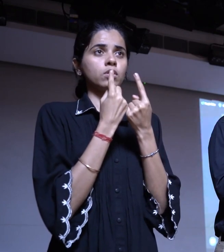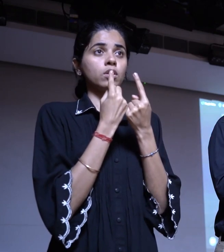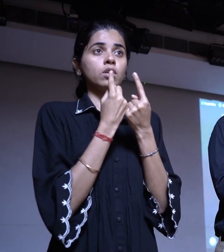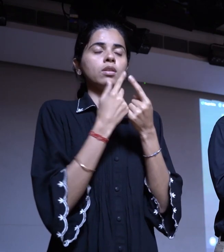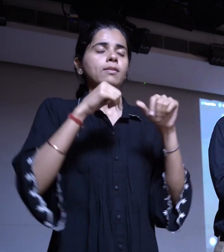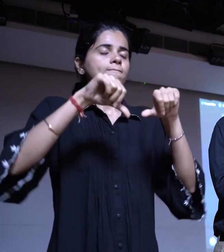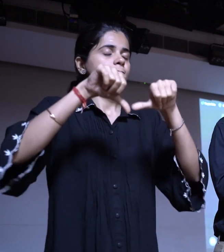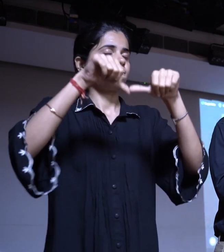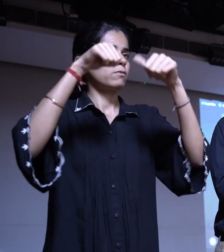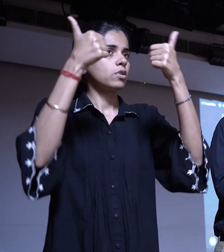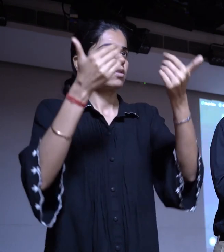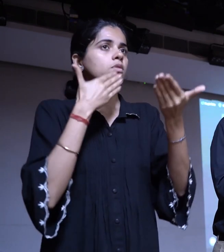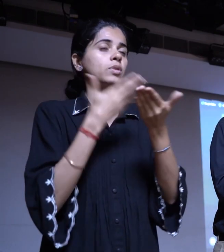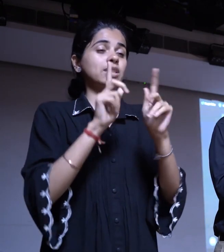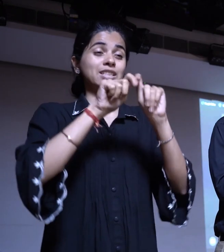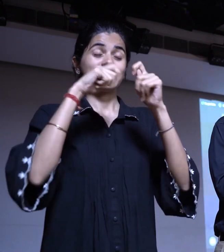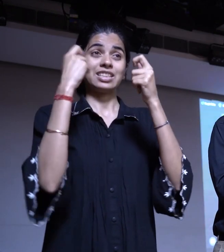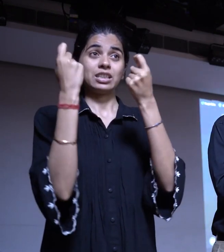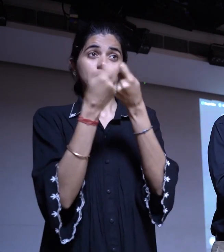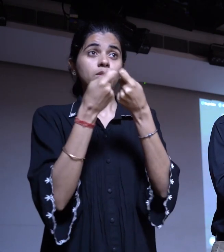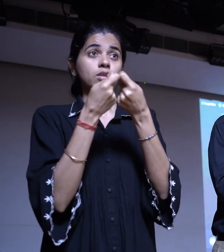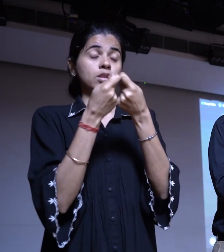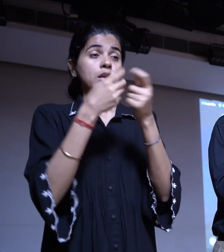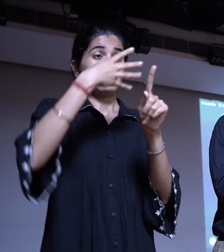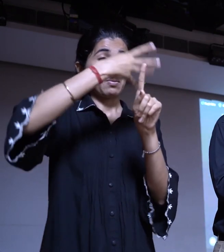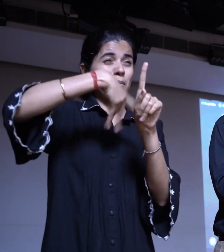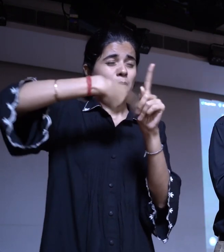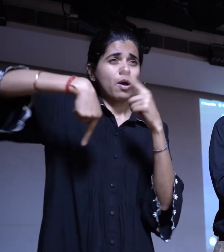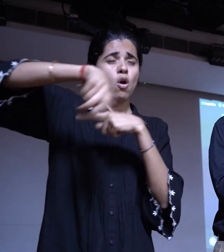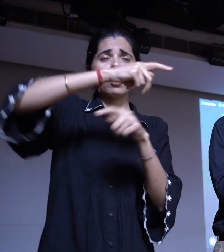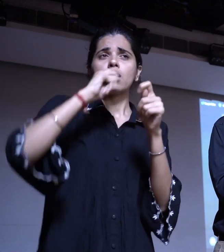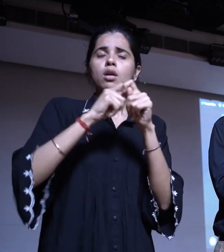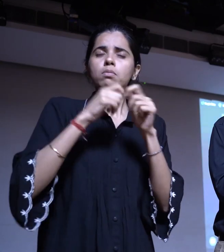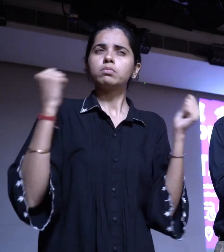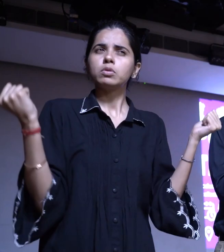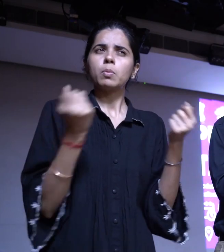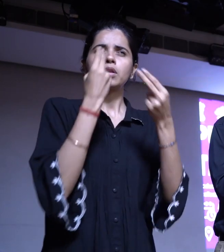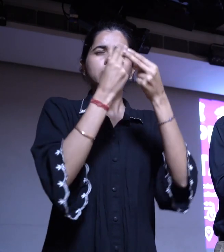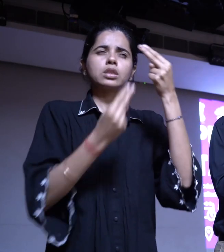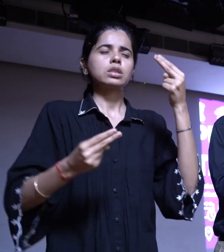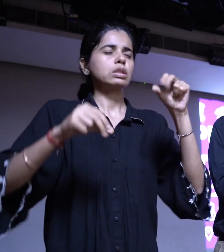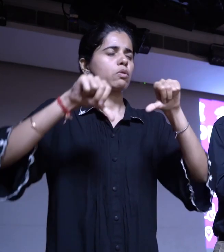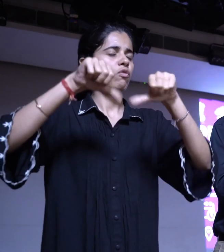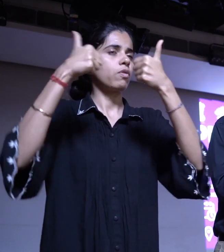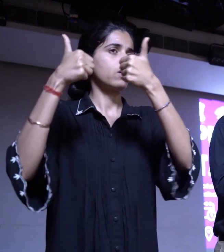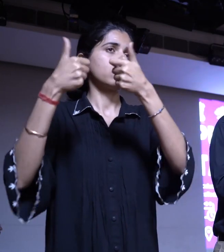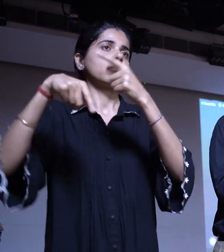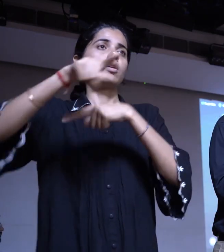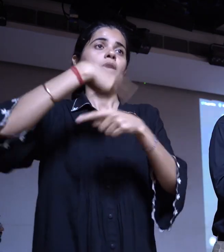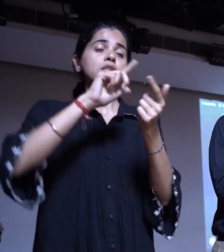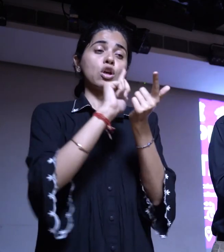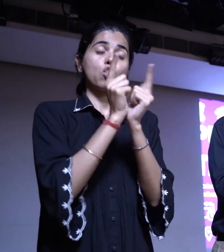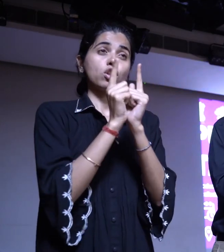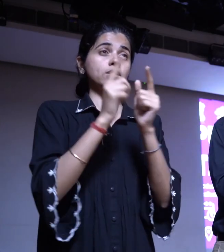a great success I thank entire team of the behind this entire program who has organized it very well and entire